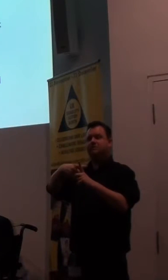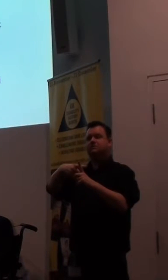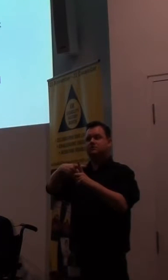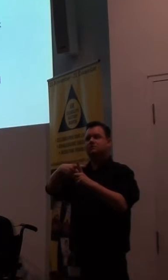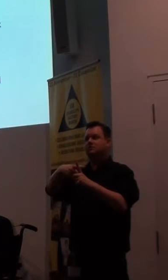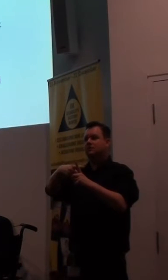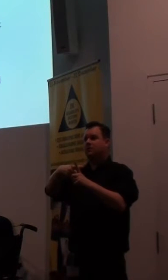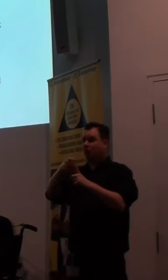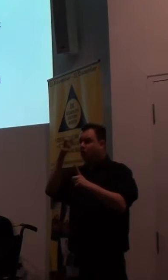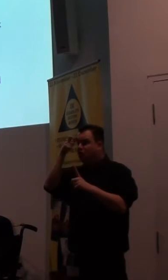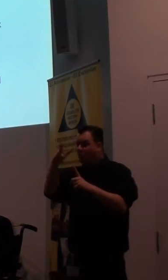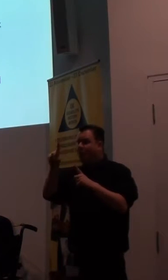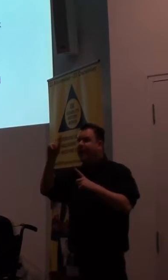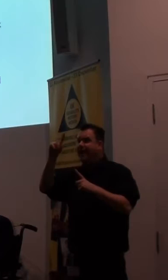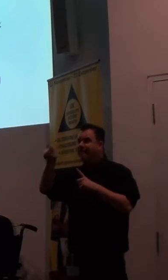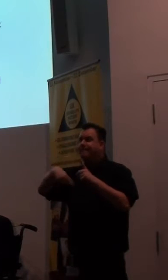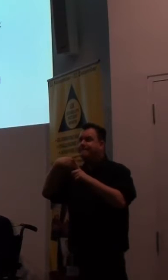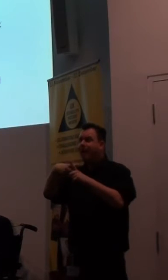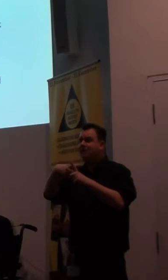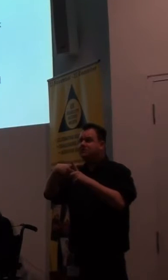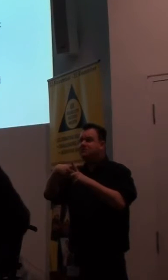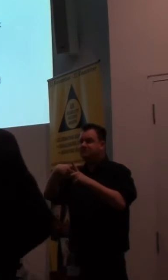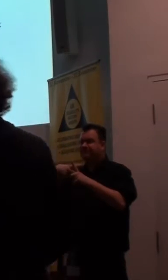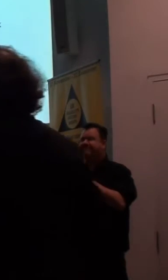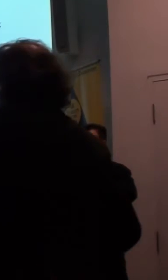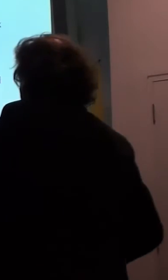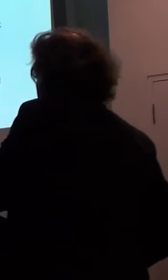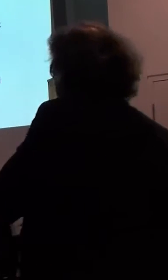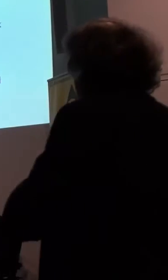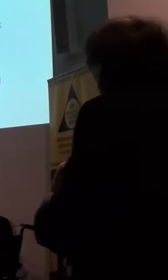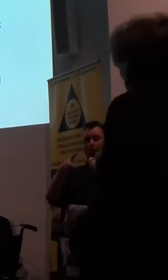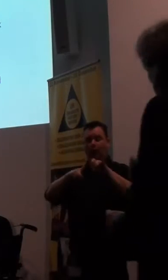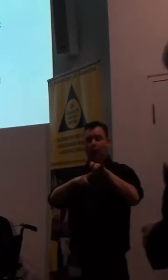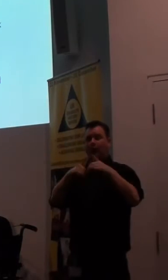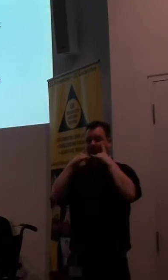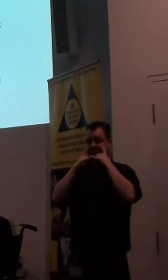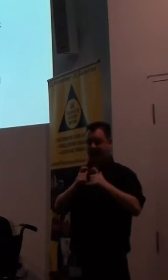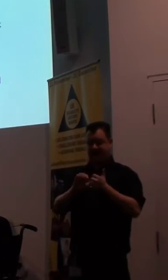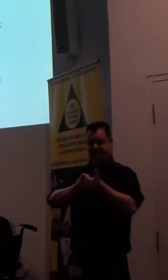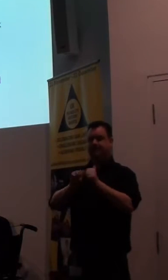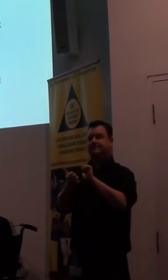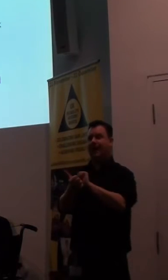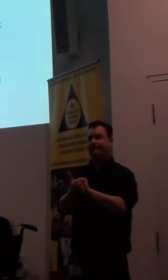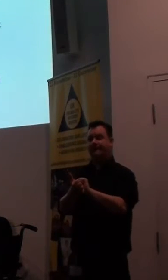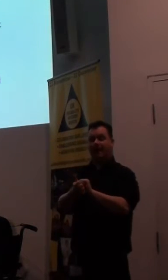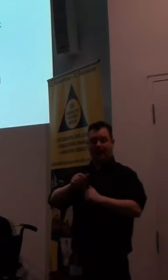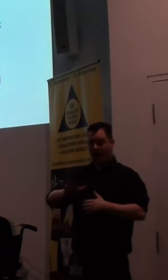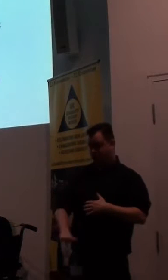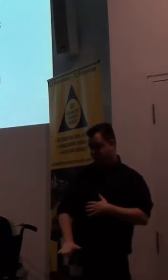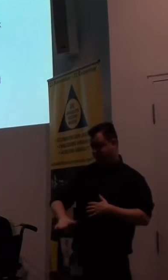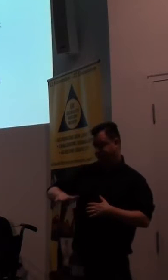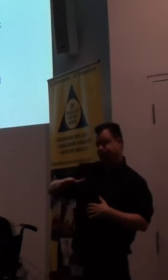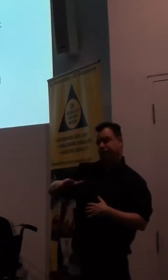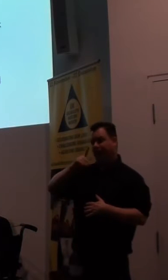wonder, do people know what the 11 plus is? The 11 plus, it's an IQ test, the 11 plus. It's 11 because